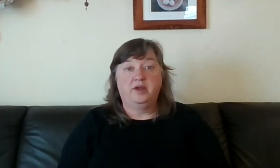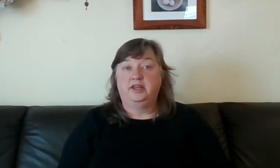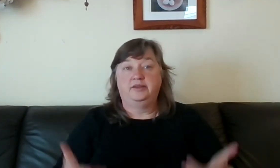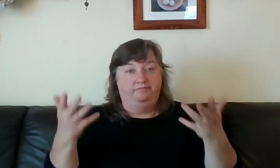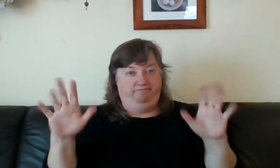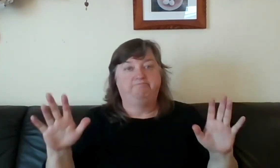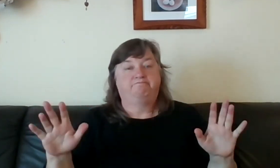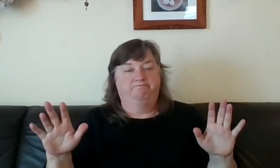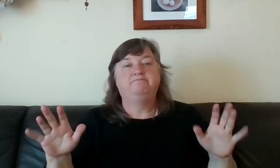Already.